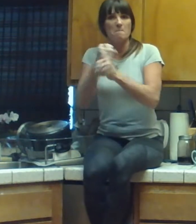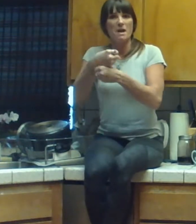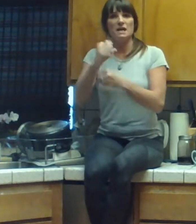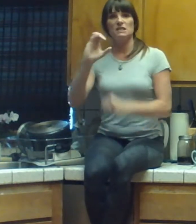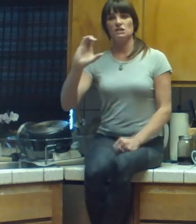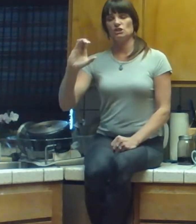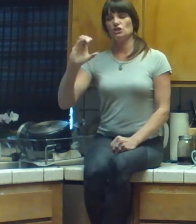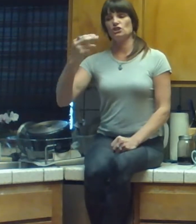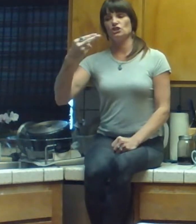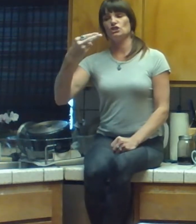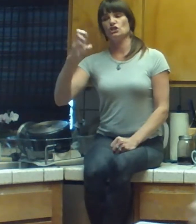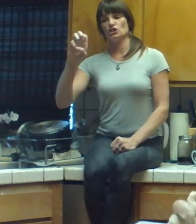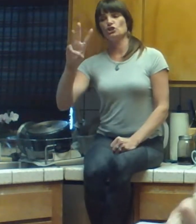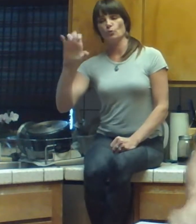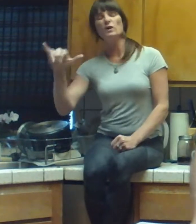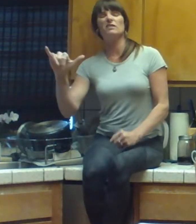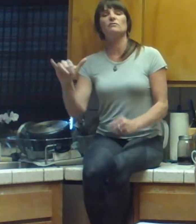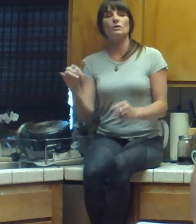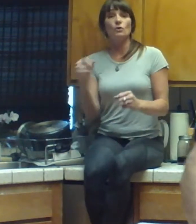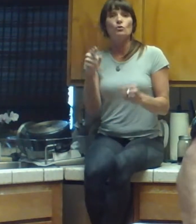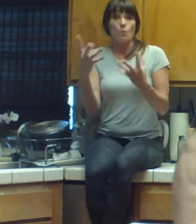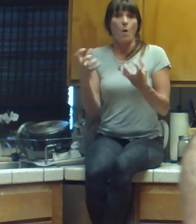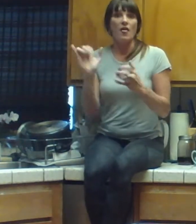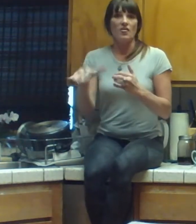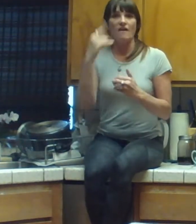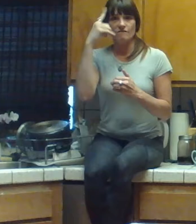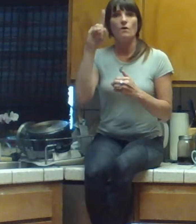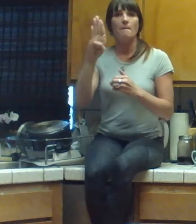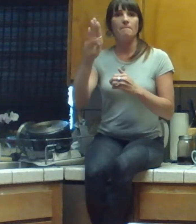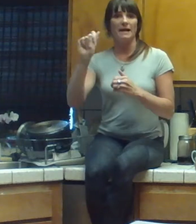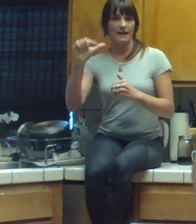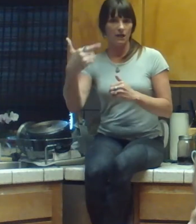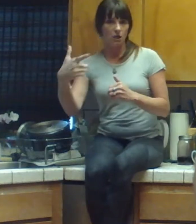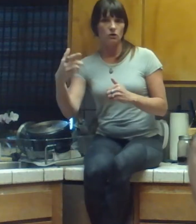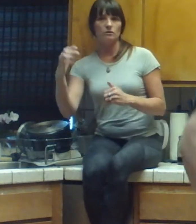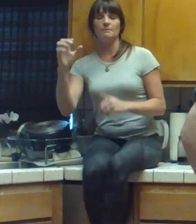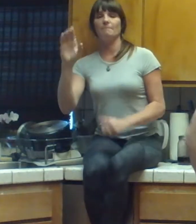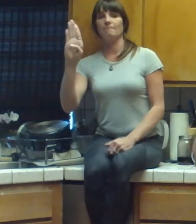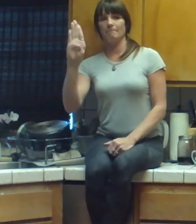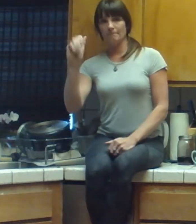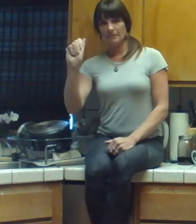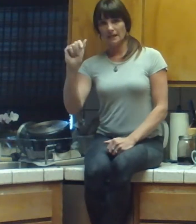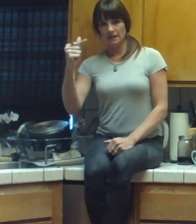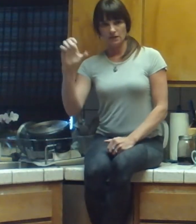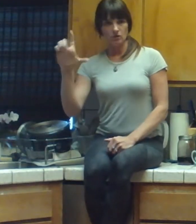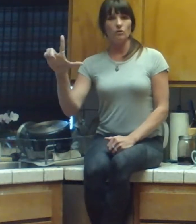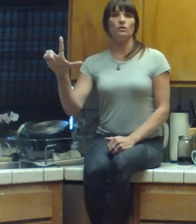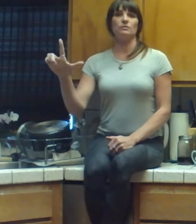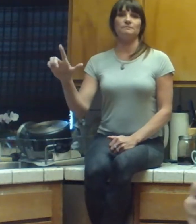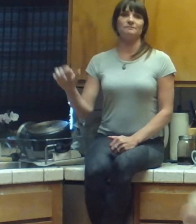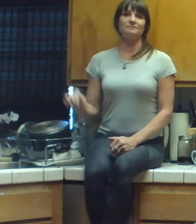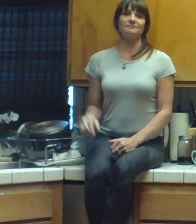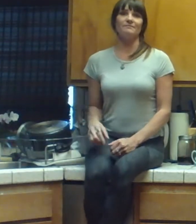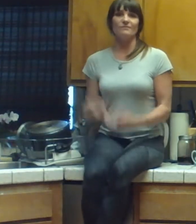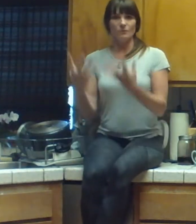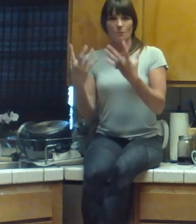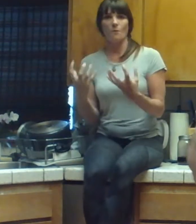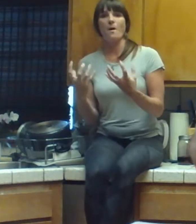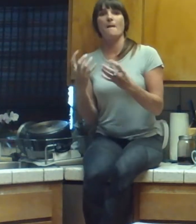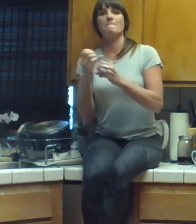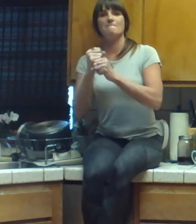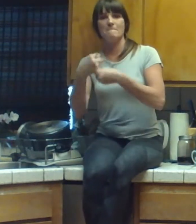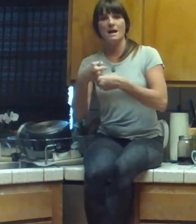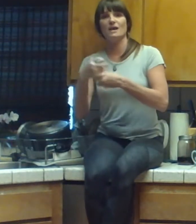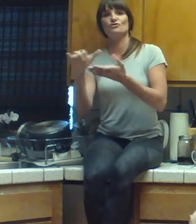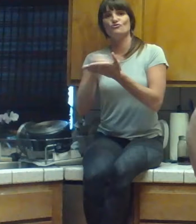want for your bagels. You want a nice chewy bagel. And we're trying to make ourselves some New York style bagels. So this is